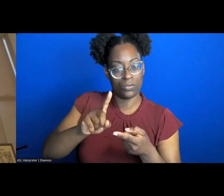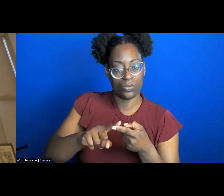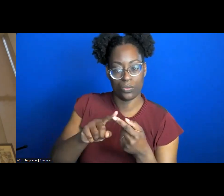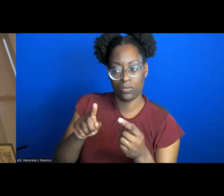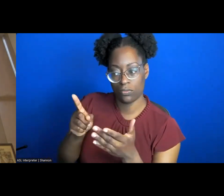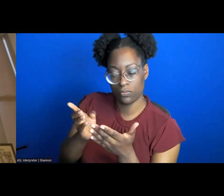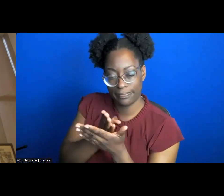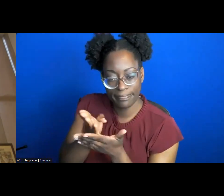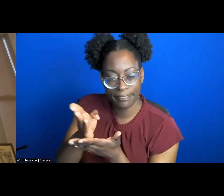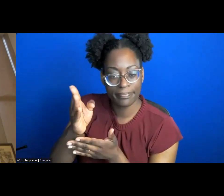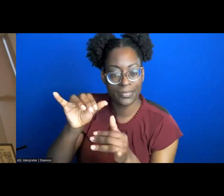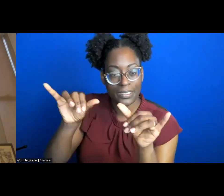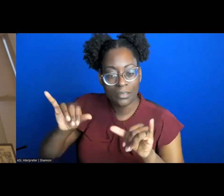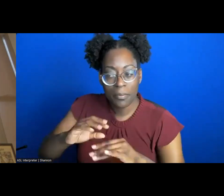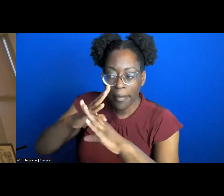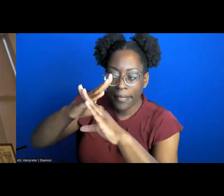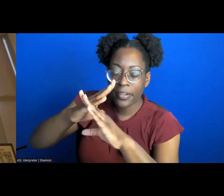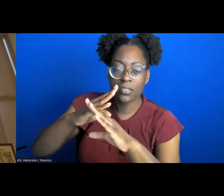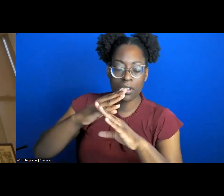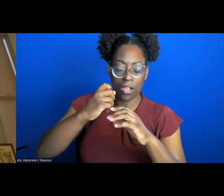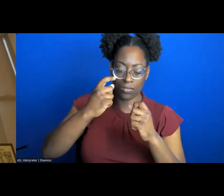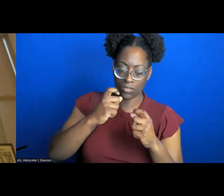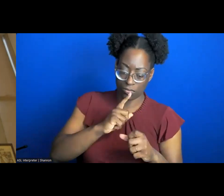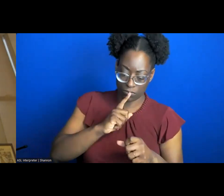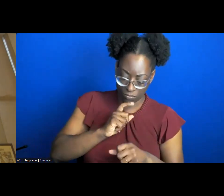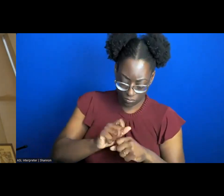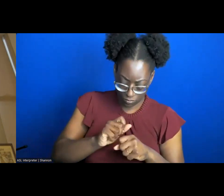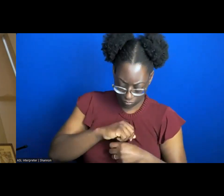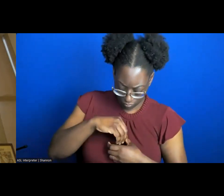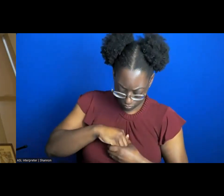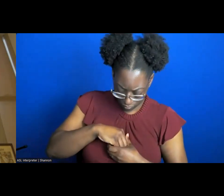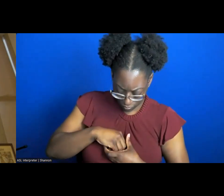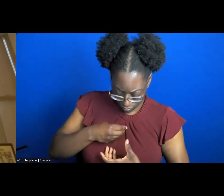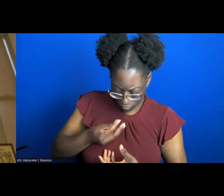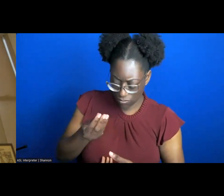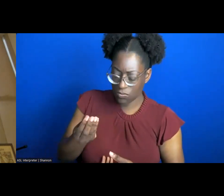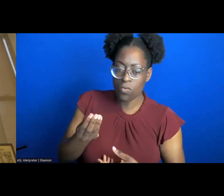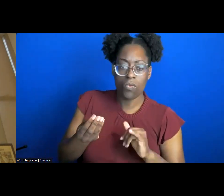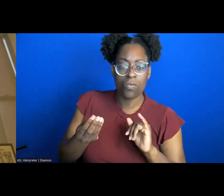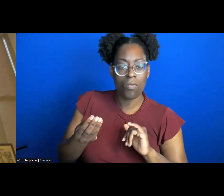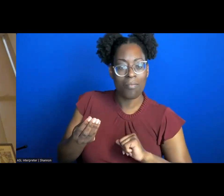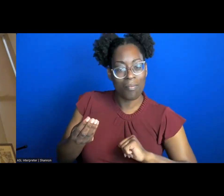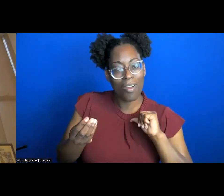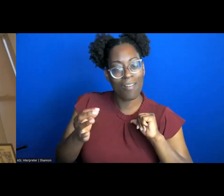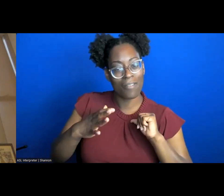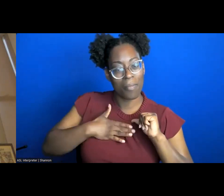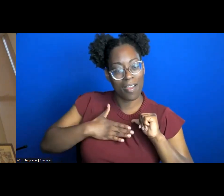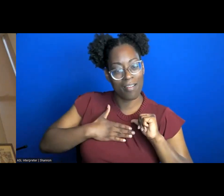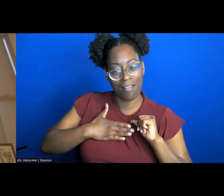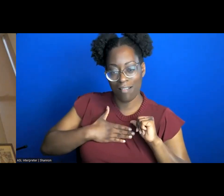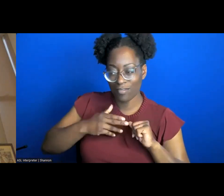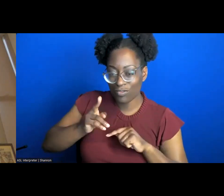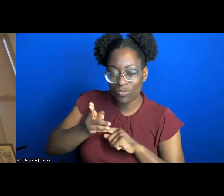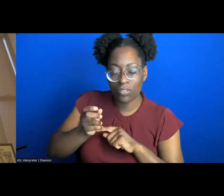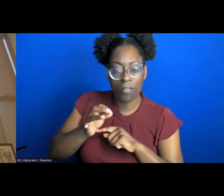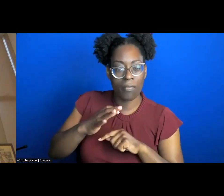I remind myself that this work is indeed a commitment to nurturing a generation that feels proud of their heritage, that's confident in their identity, and